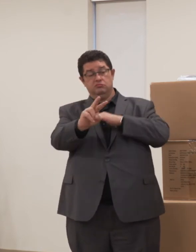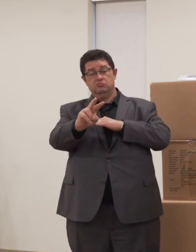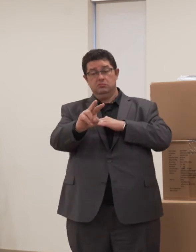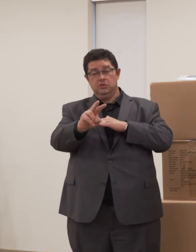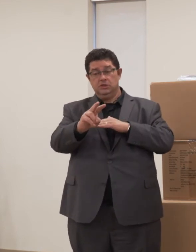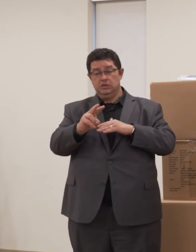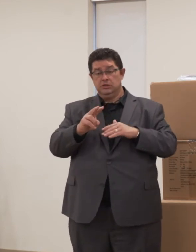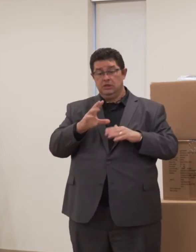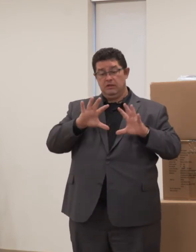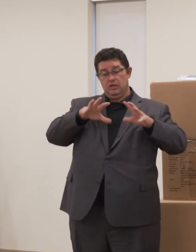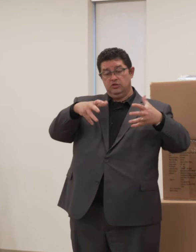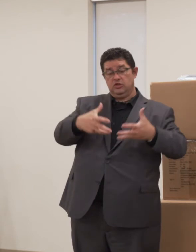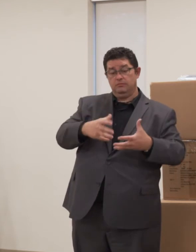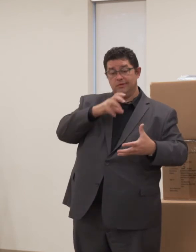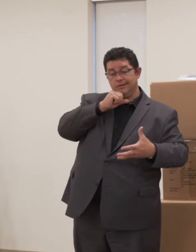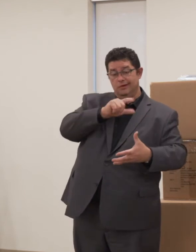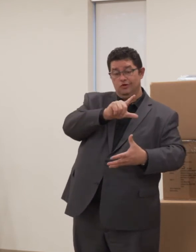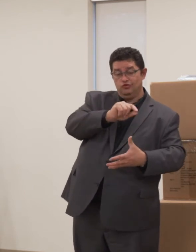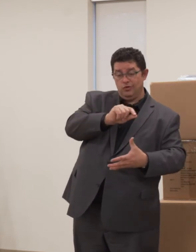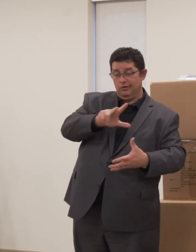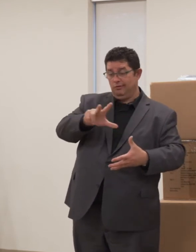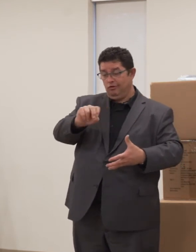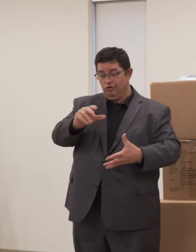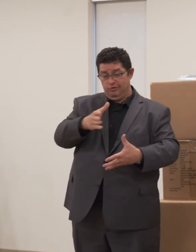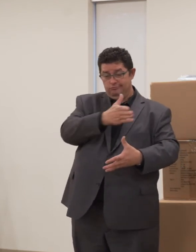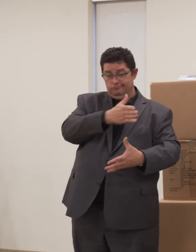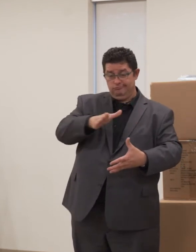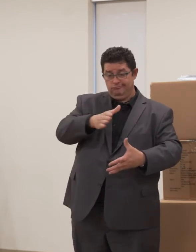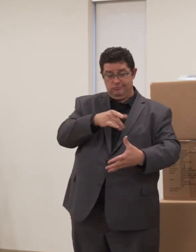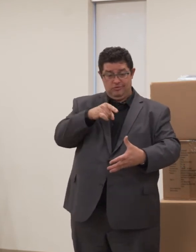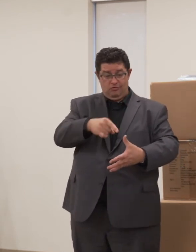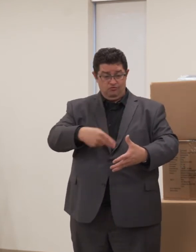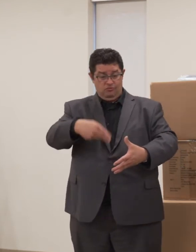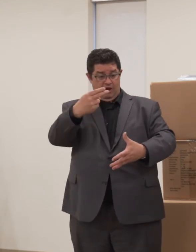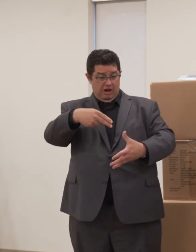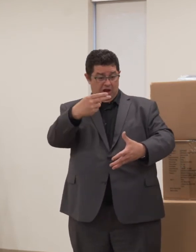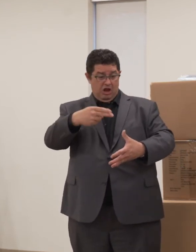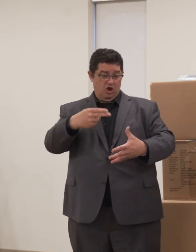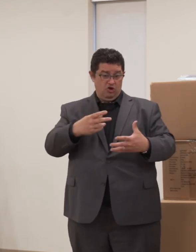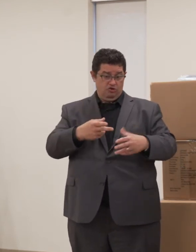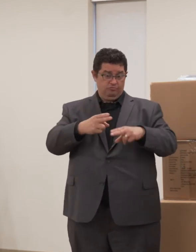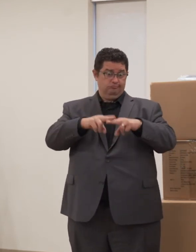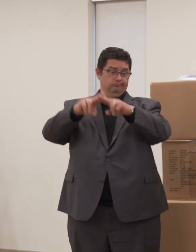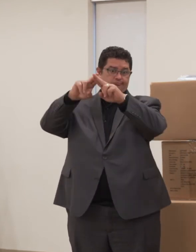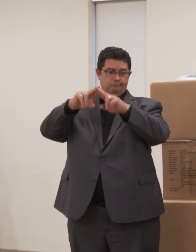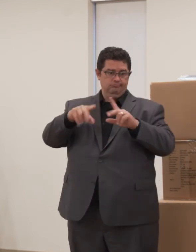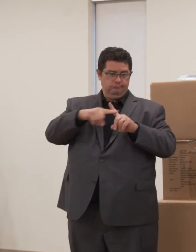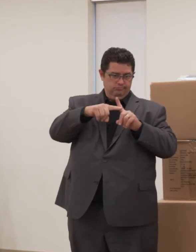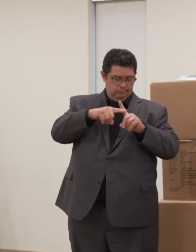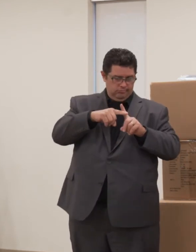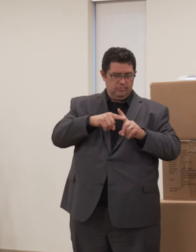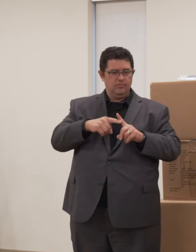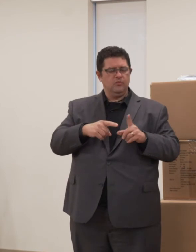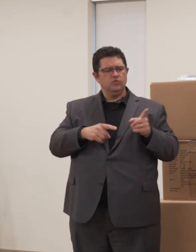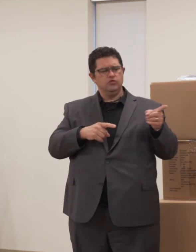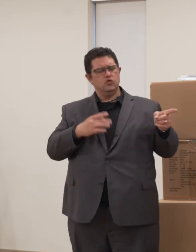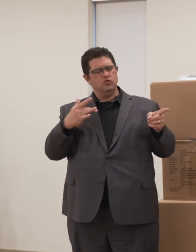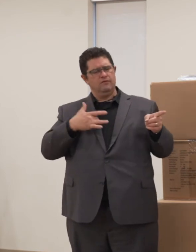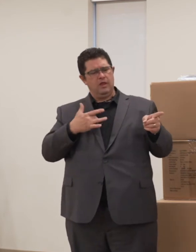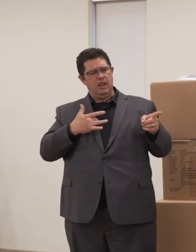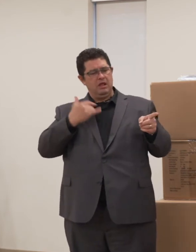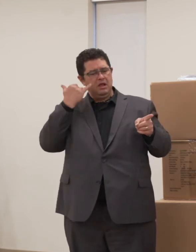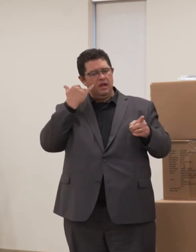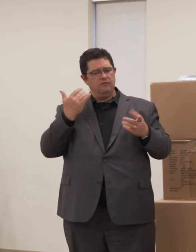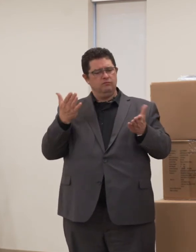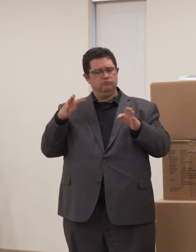20 to 30-year-olds, the higher numbers? The idea being that maybe they're the ones that are going to the bars. The idea being that if you can curb it at 10 o'clock, then maybe